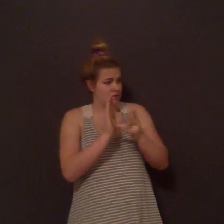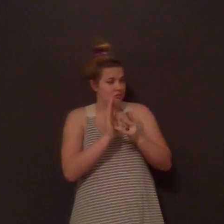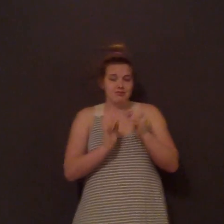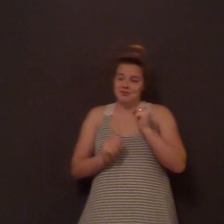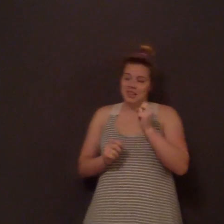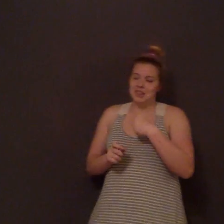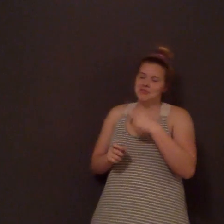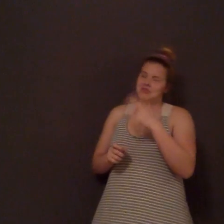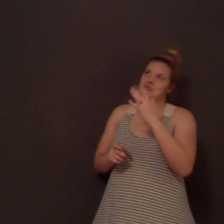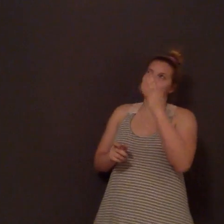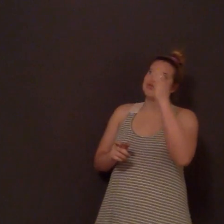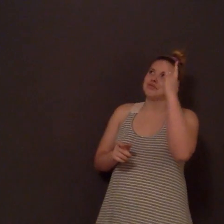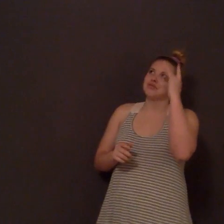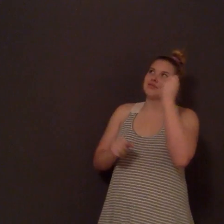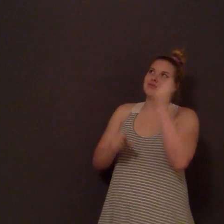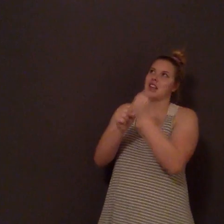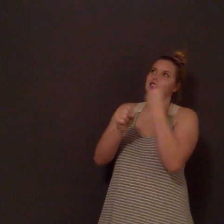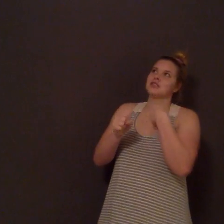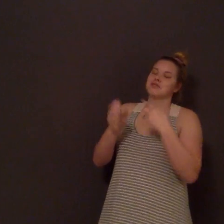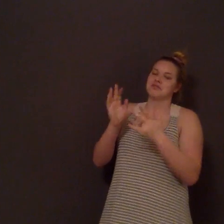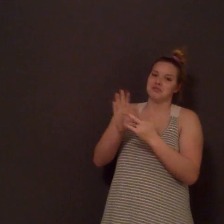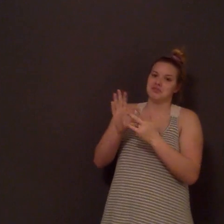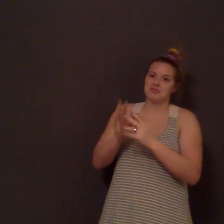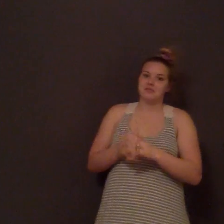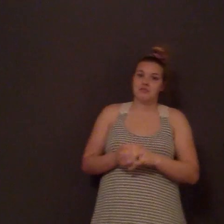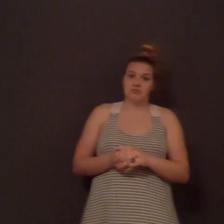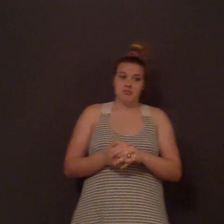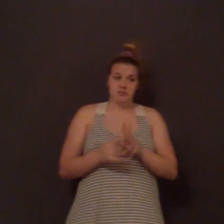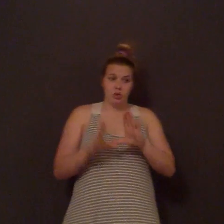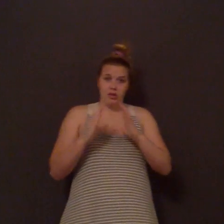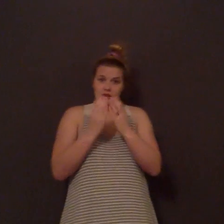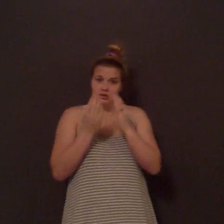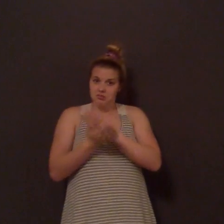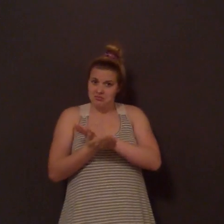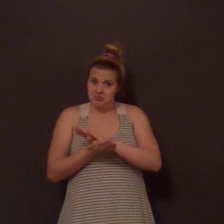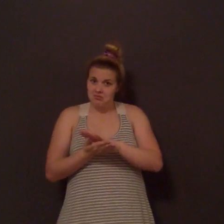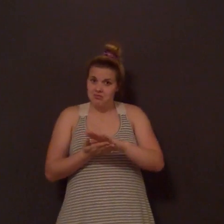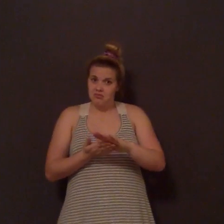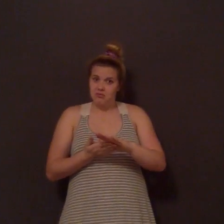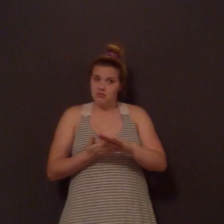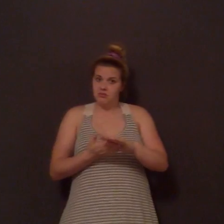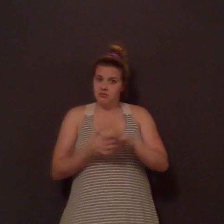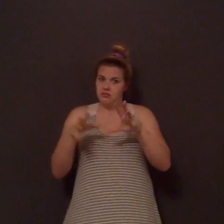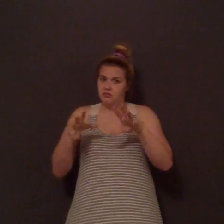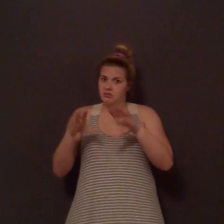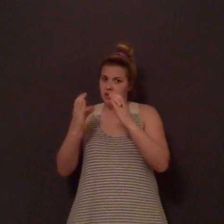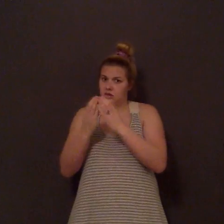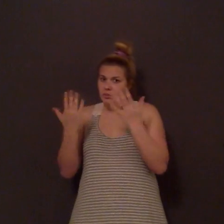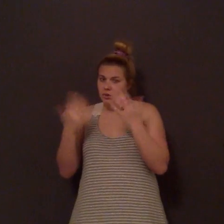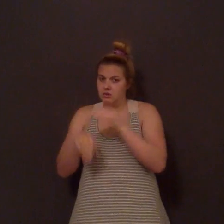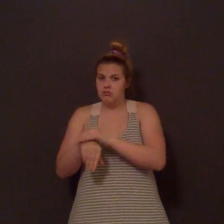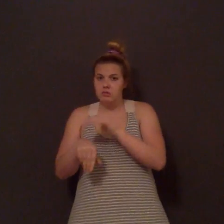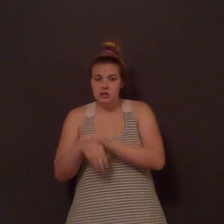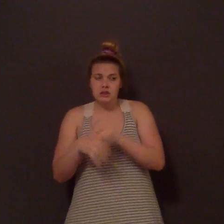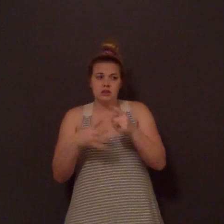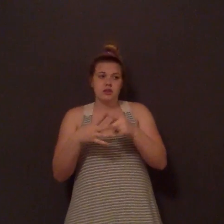Last year. You liking your classes so far? They're pretty good. What are you taking? English, Spanish, government, algebra,